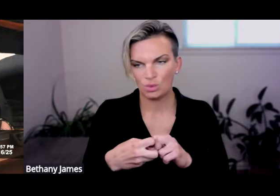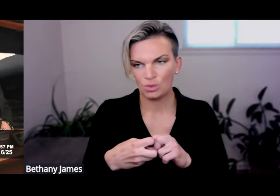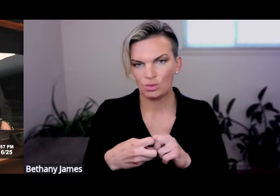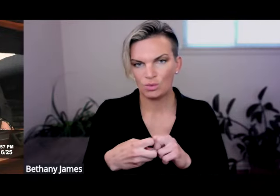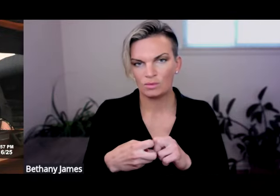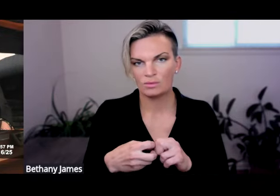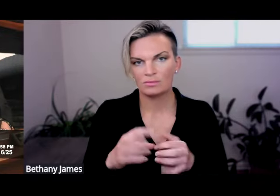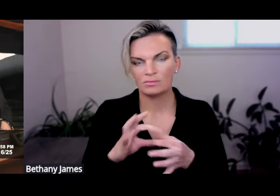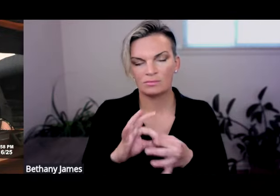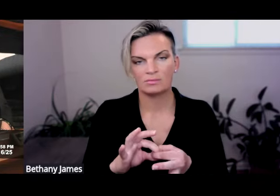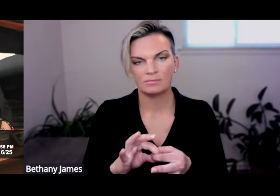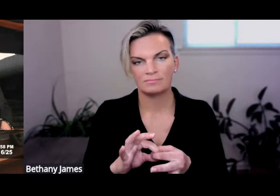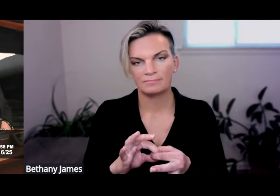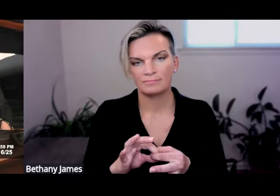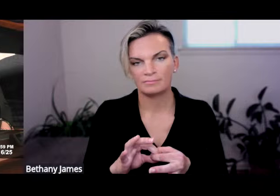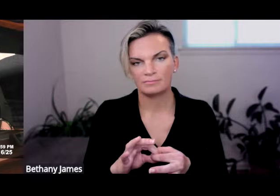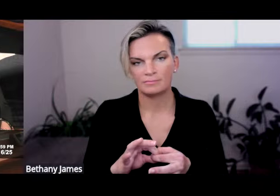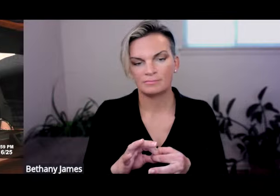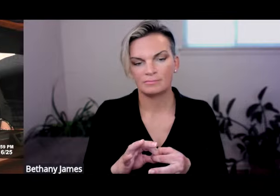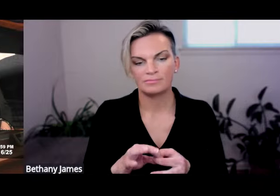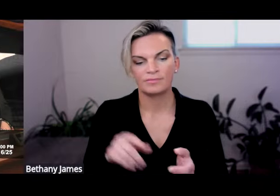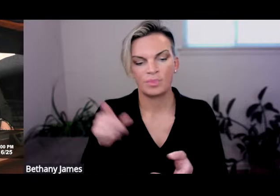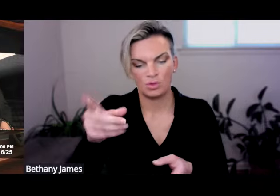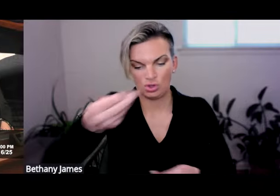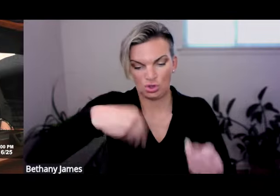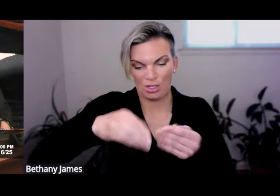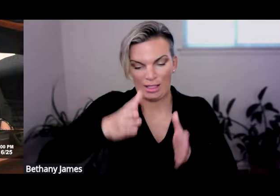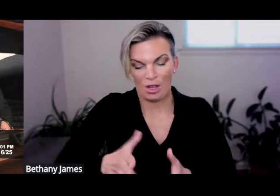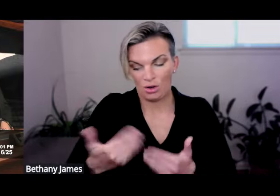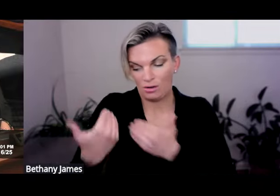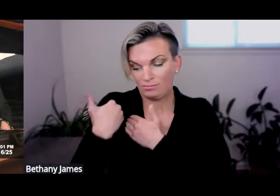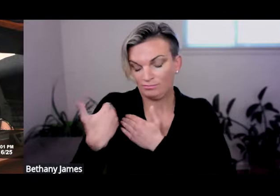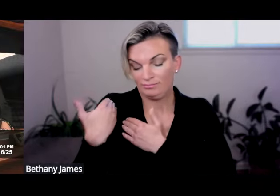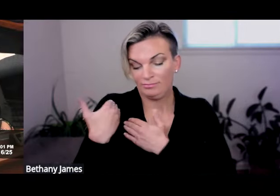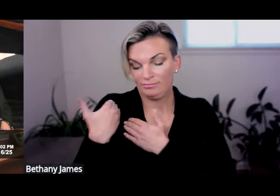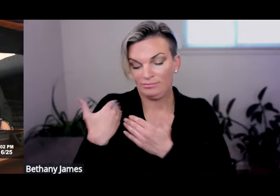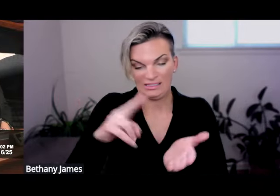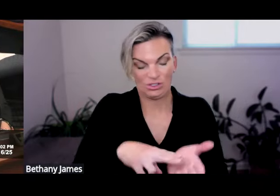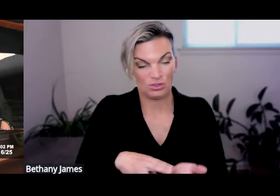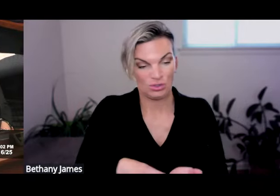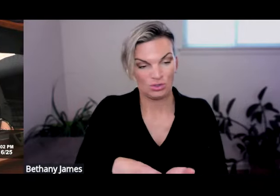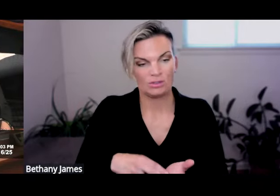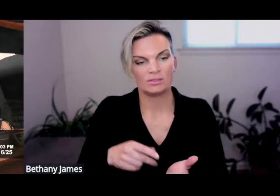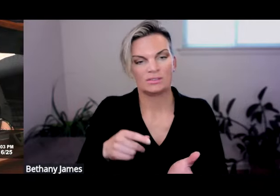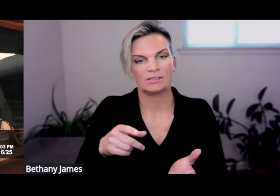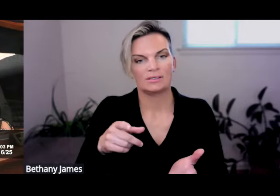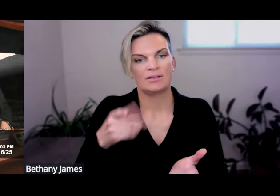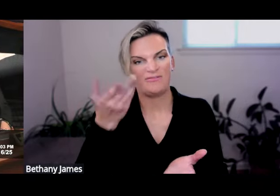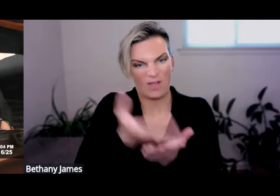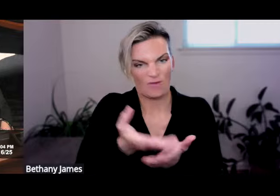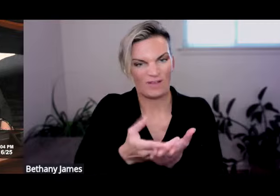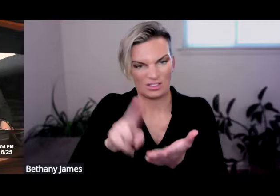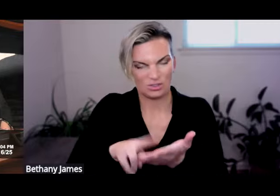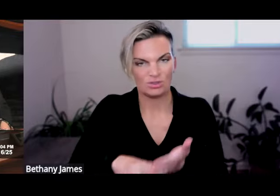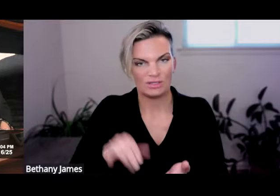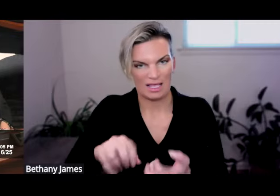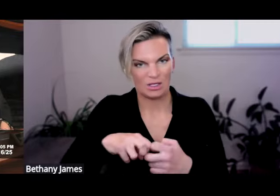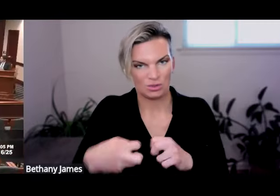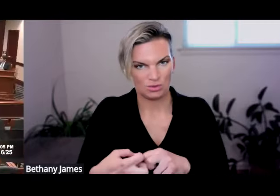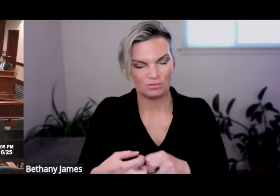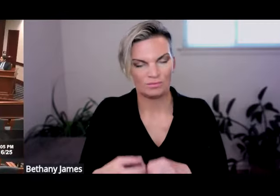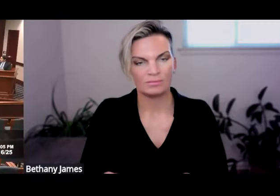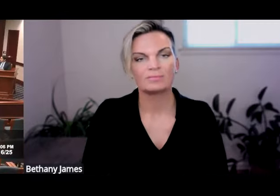signatures of the circulators on, yeah. that is part of what we're going to present